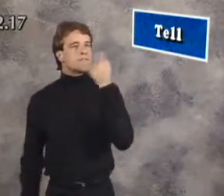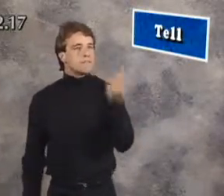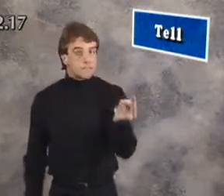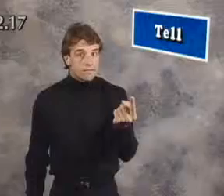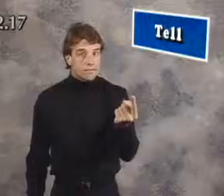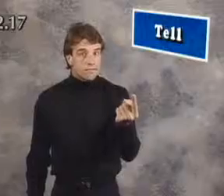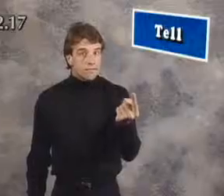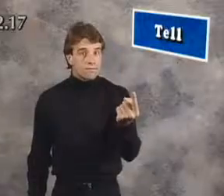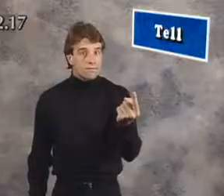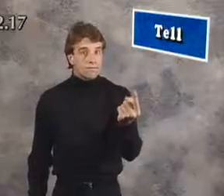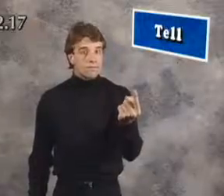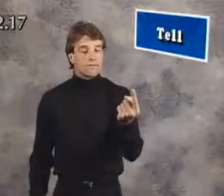Tell.